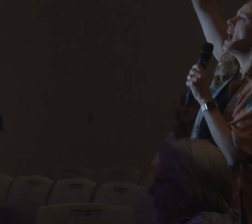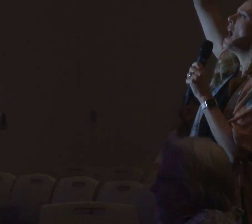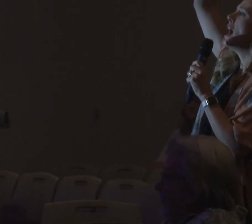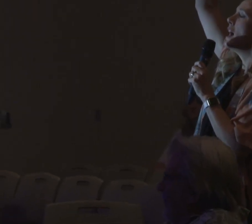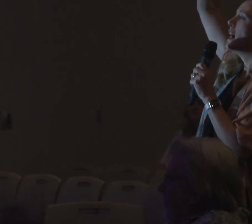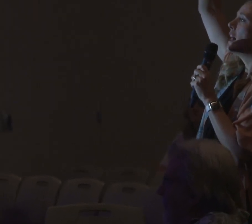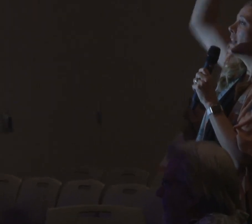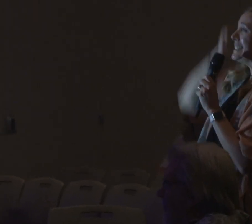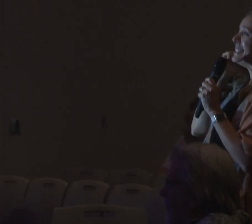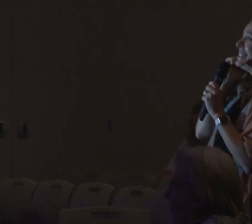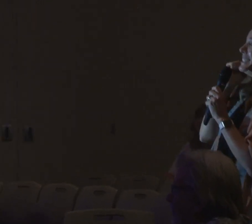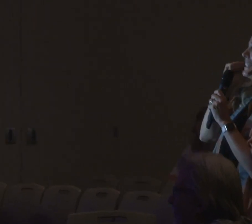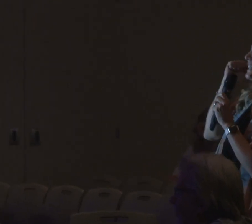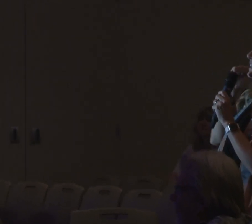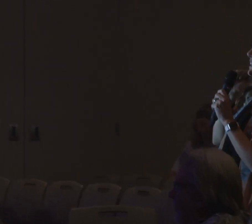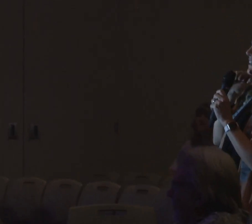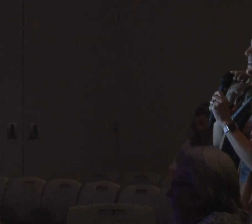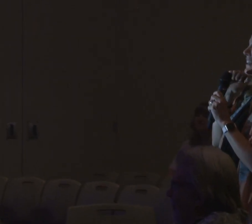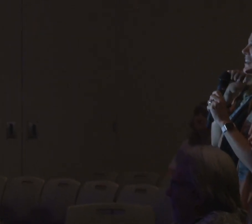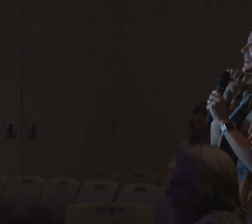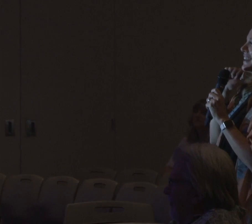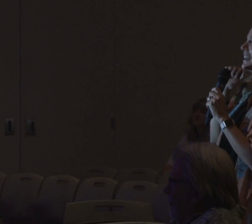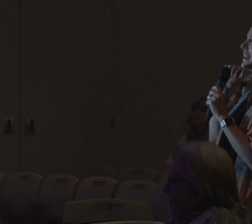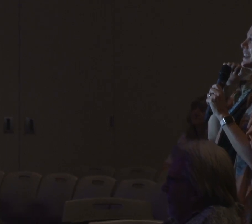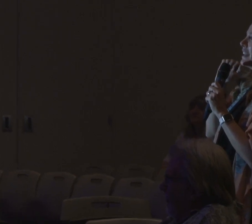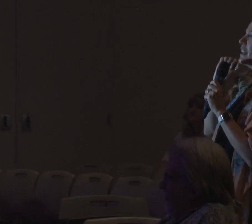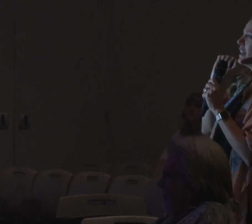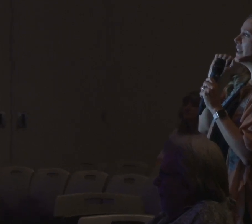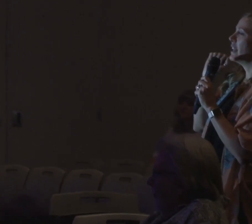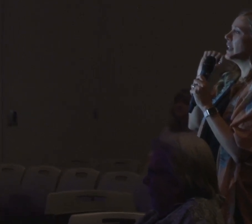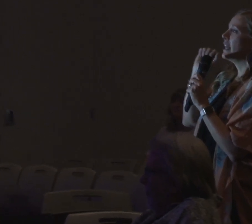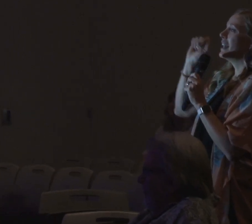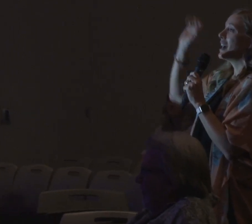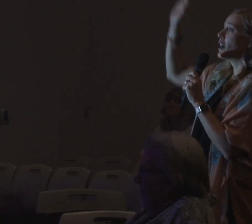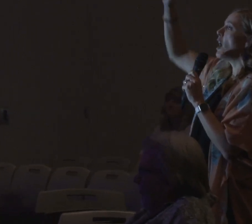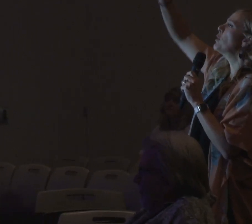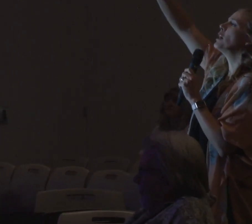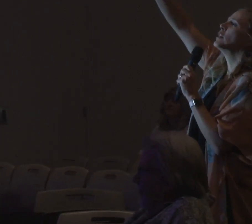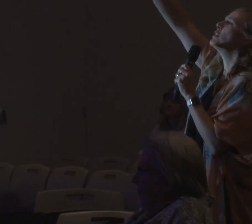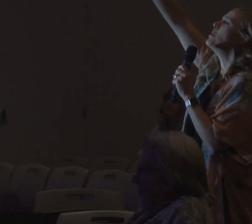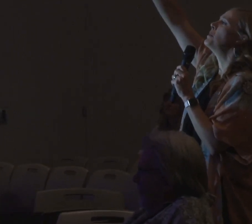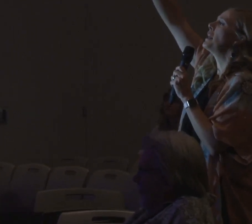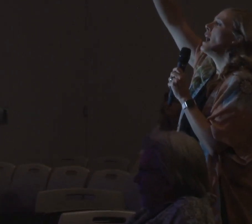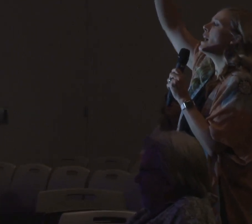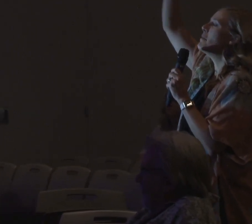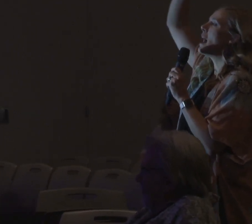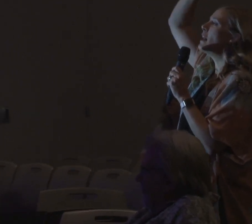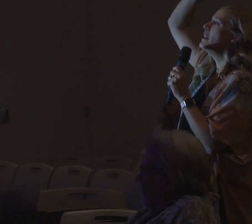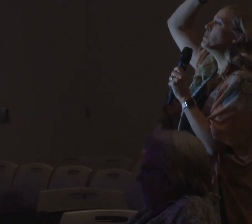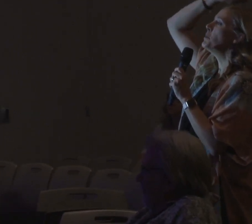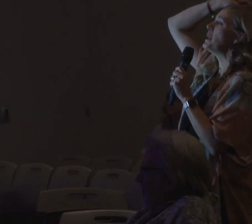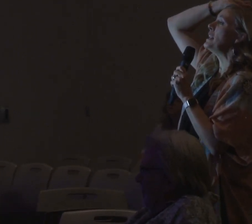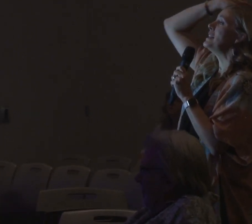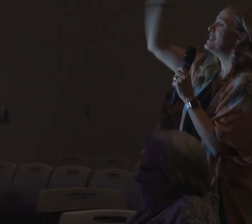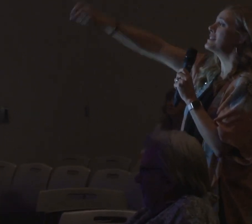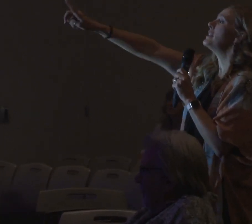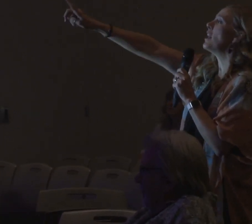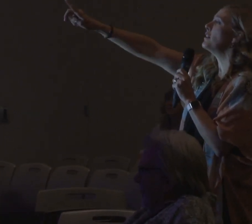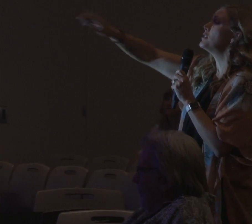This is Joanna. She's on the Partners in Hope team. Good morning, Joanna. Who's helping put on the gala. Good morning. I will